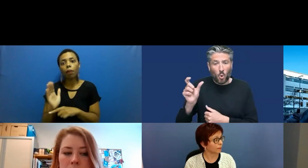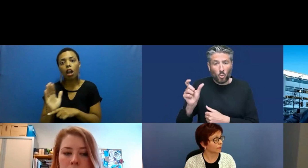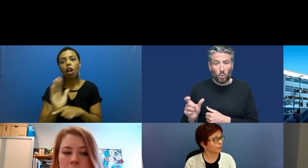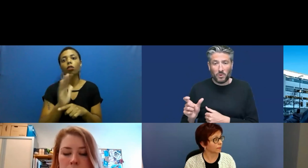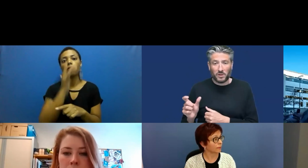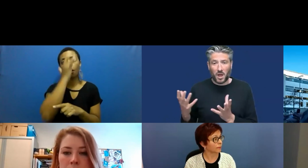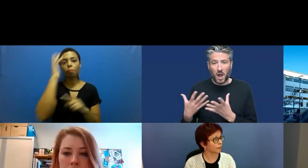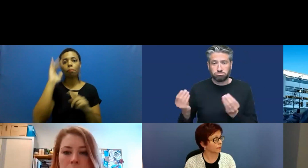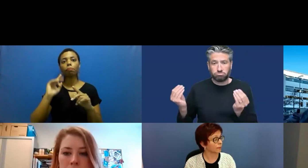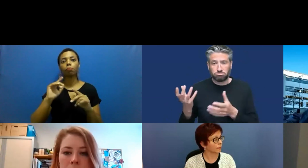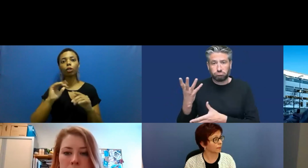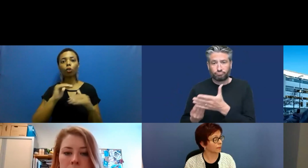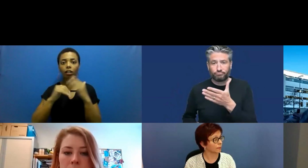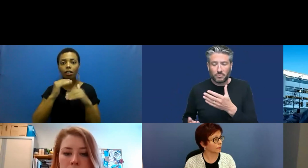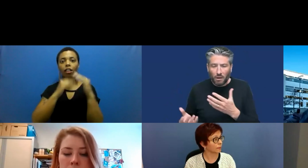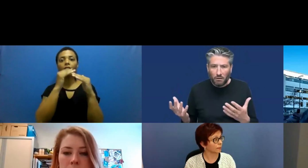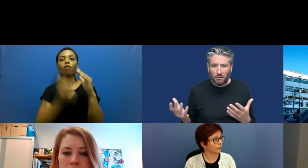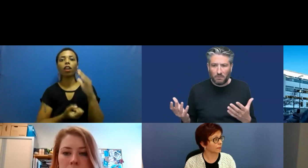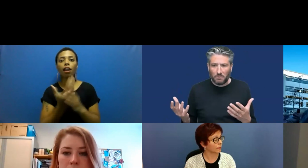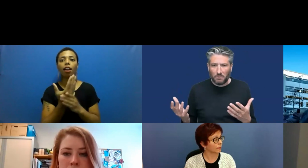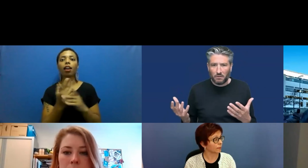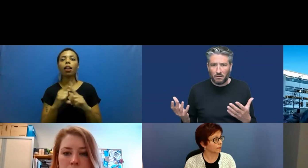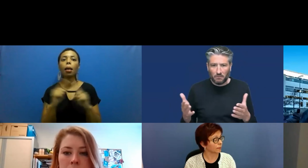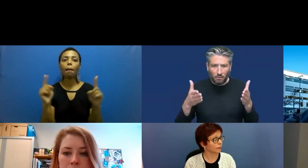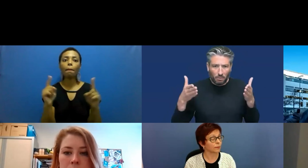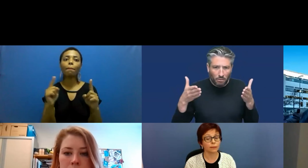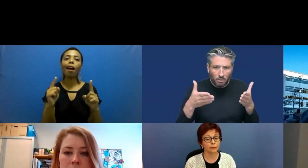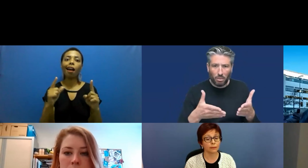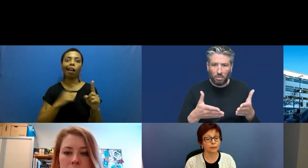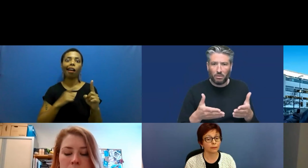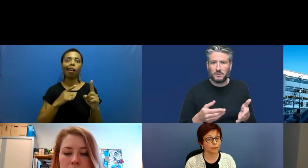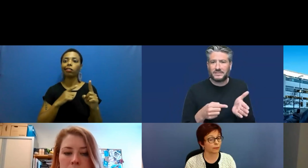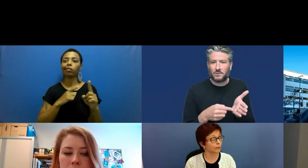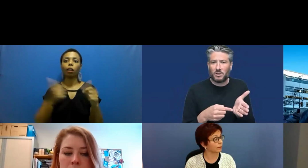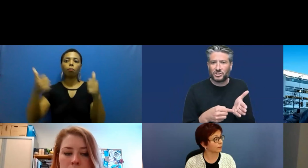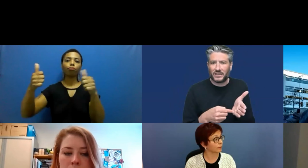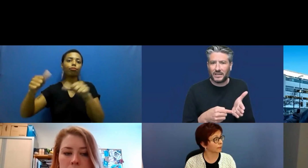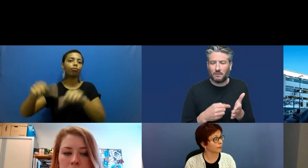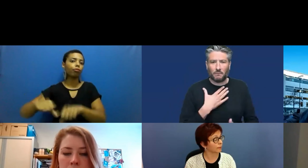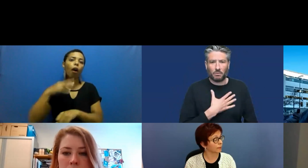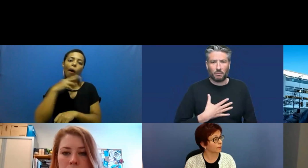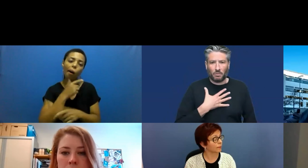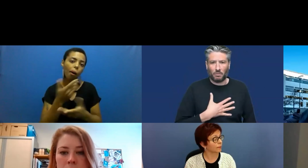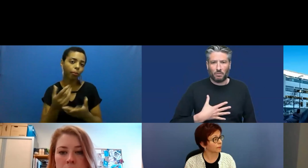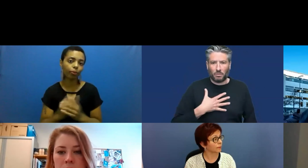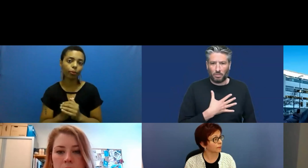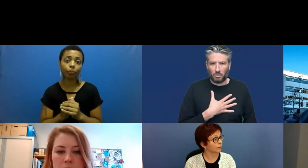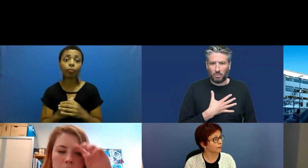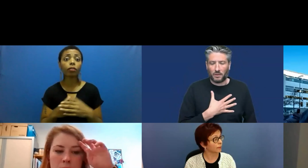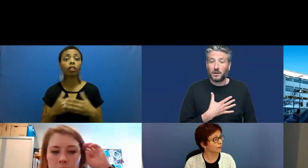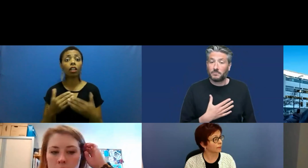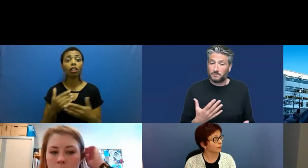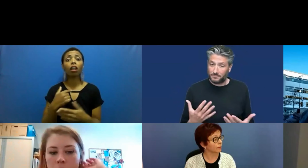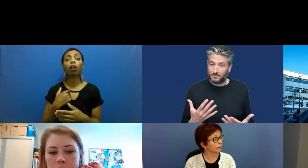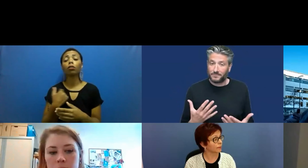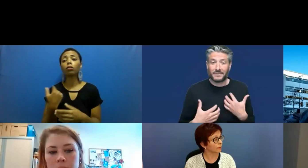in the environment. It would be devastating, of course. So do you see the same kind